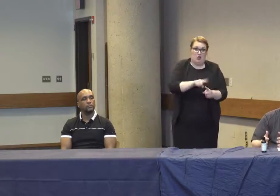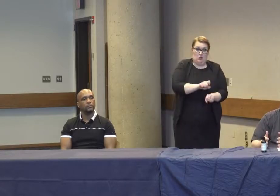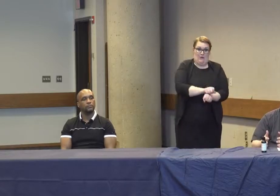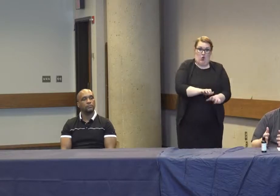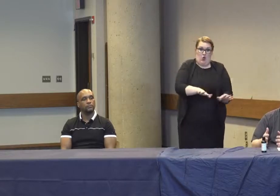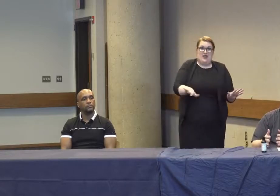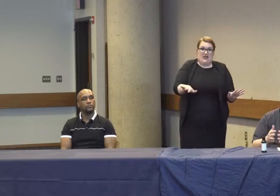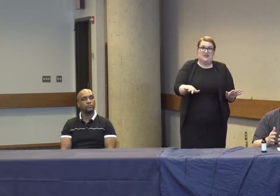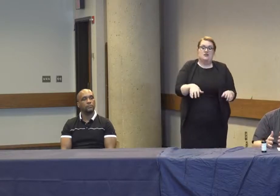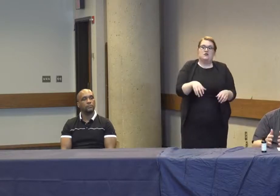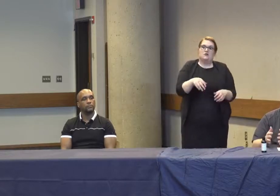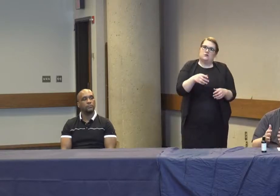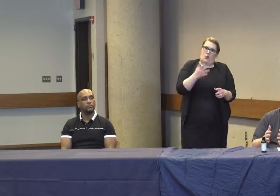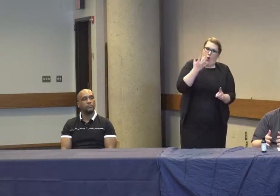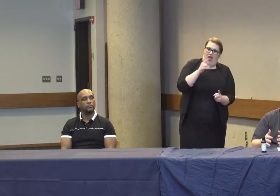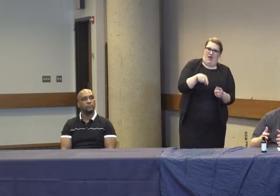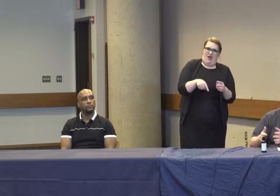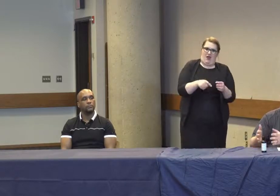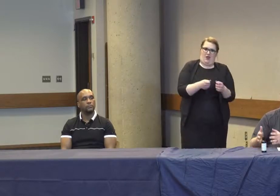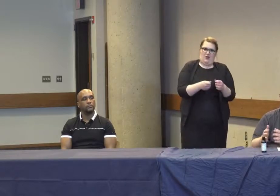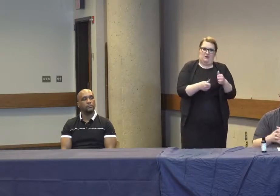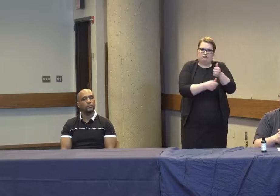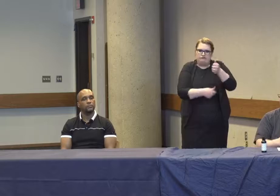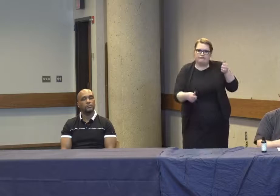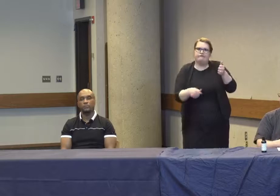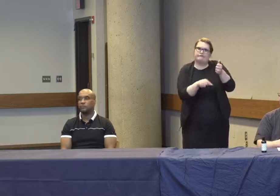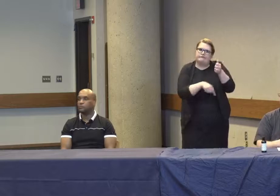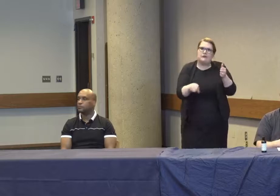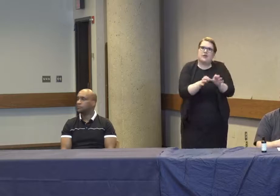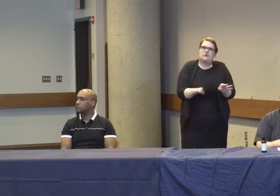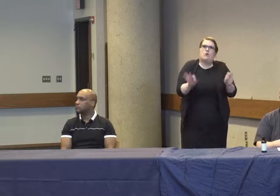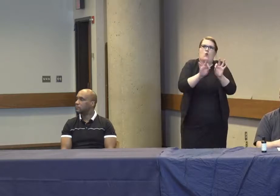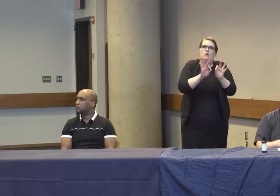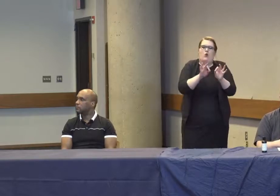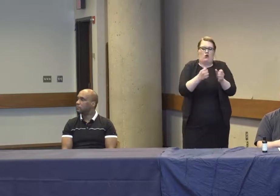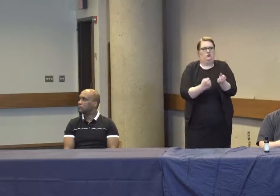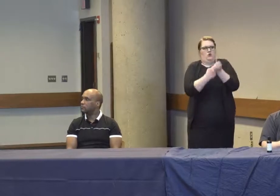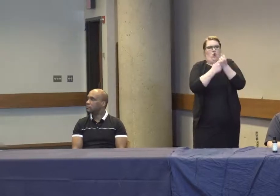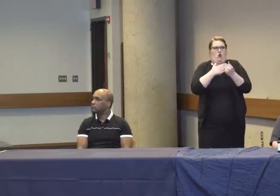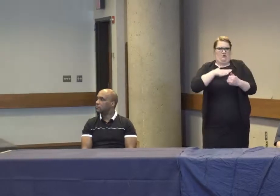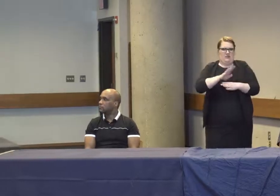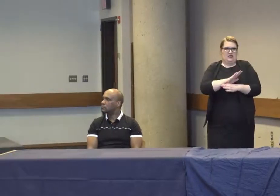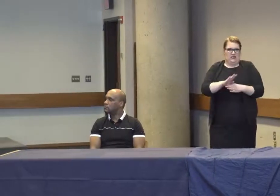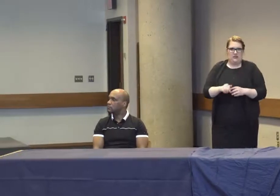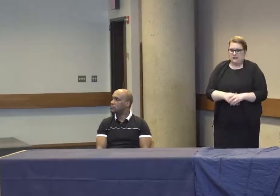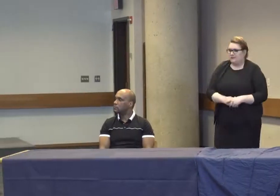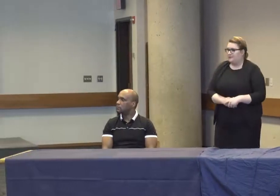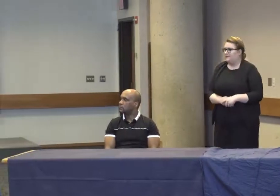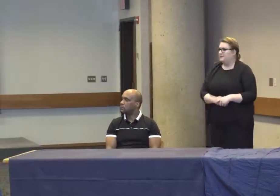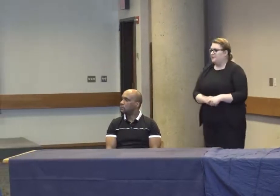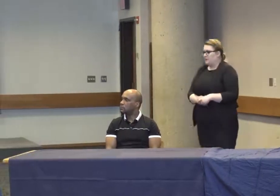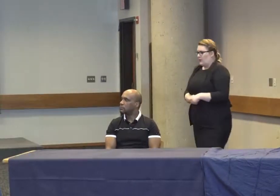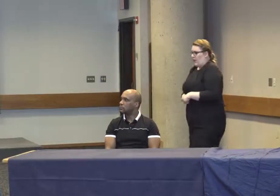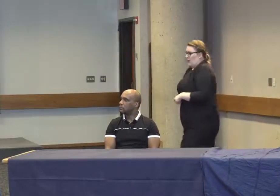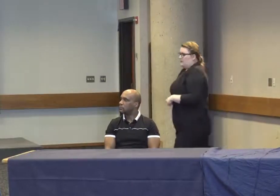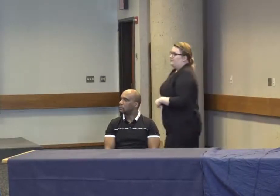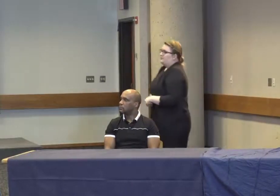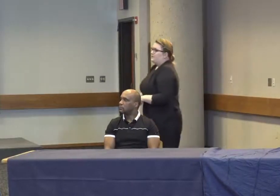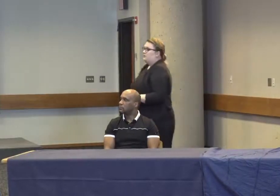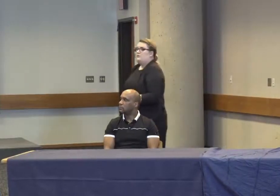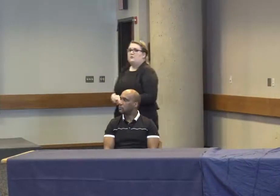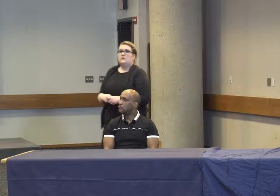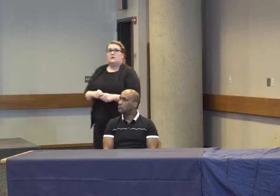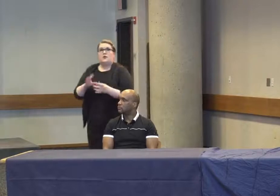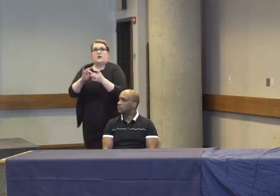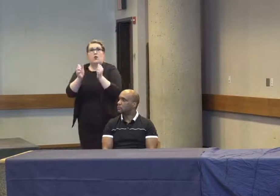that employee is an essential, supports an essential service. Thank you. So on the thread of documentation, another